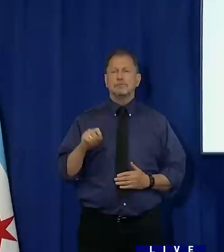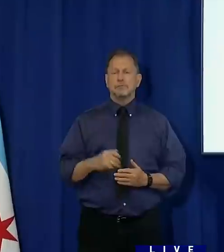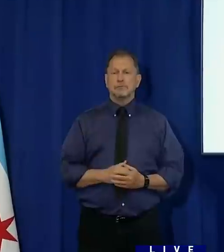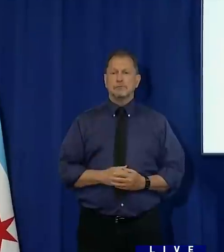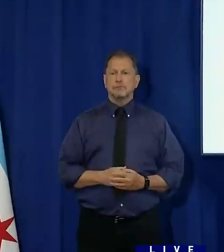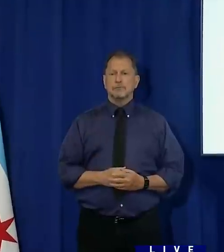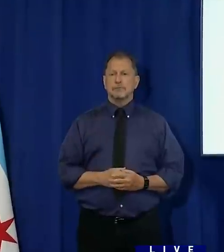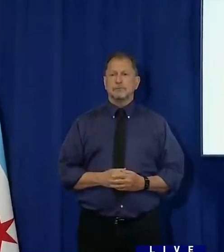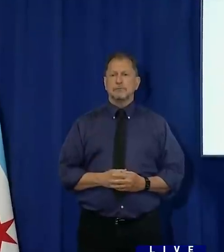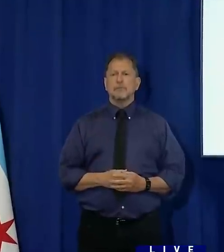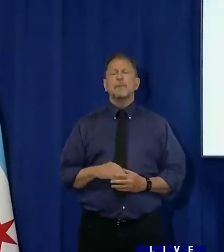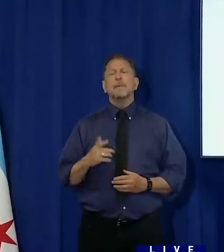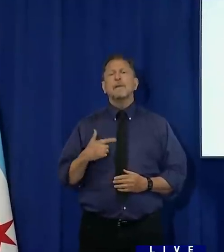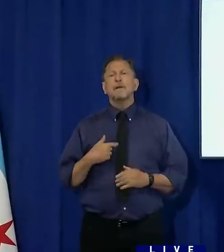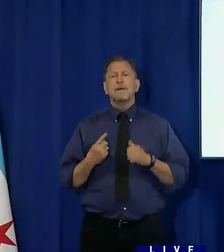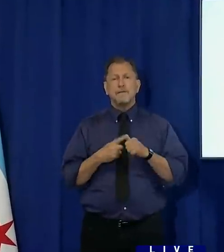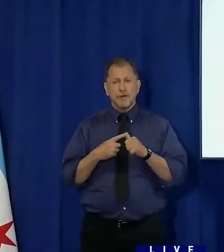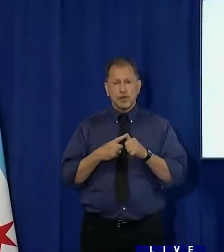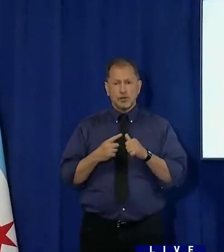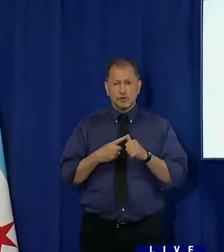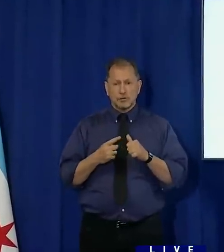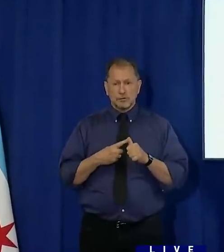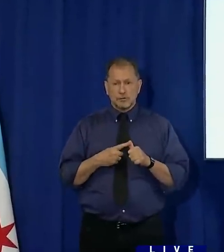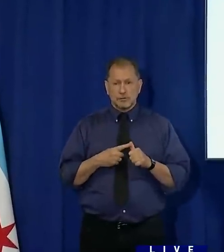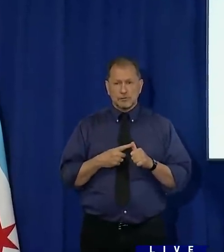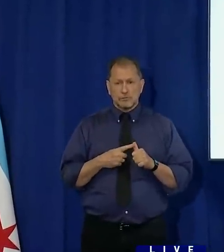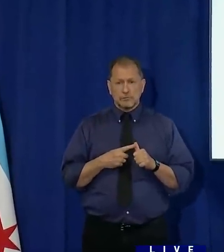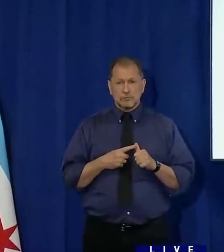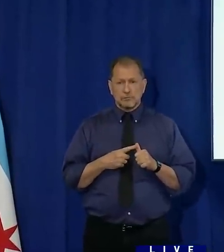Let me begin by saying